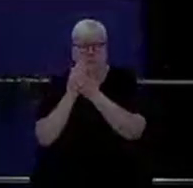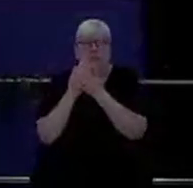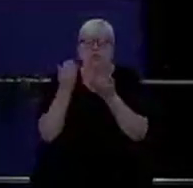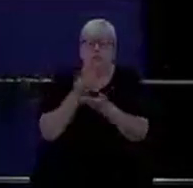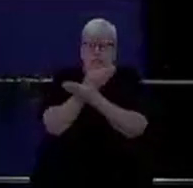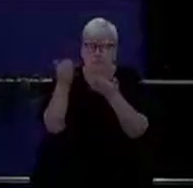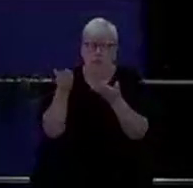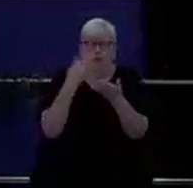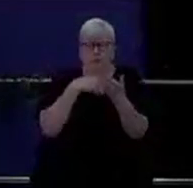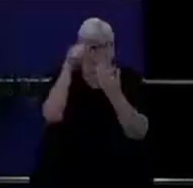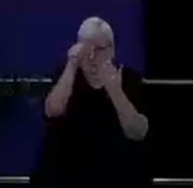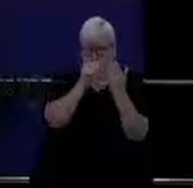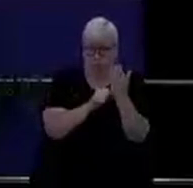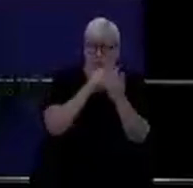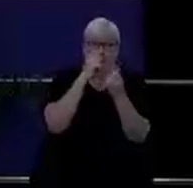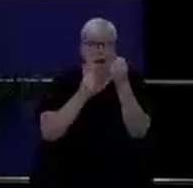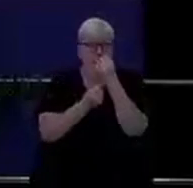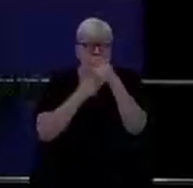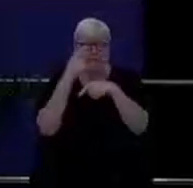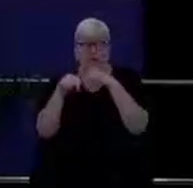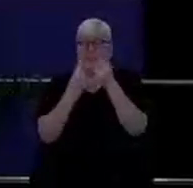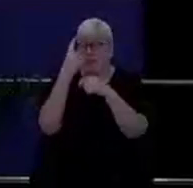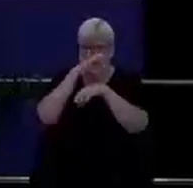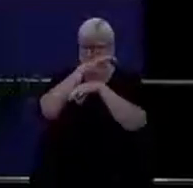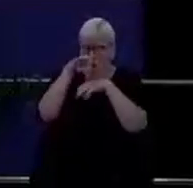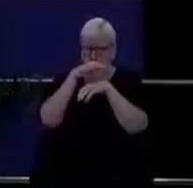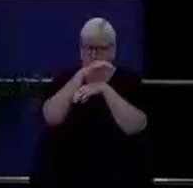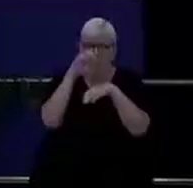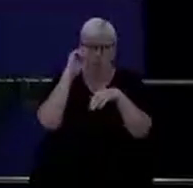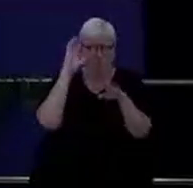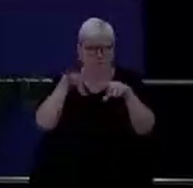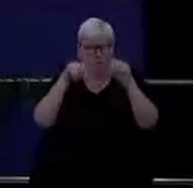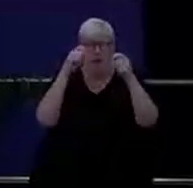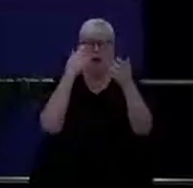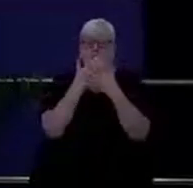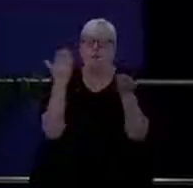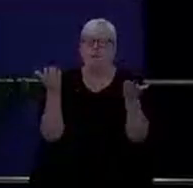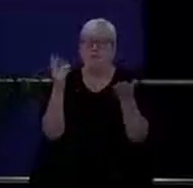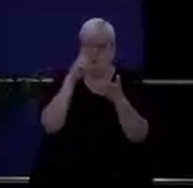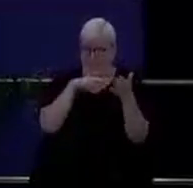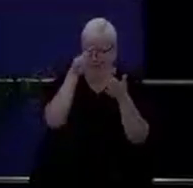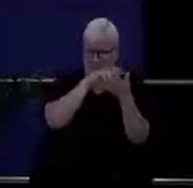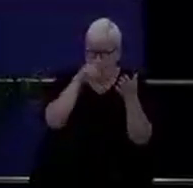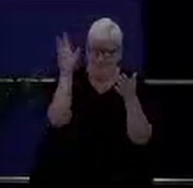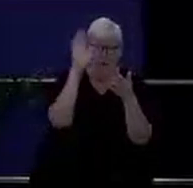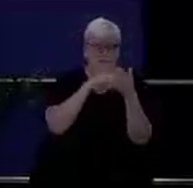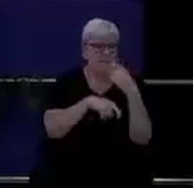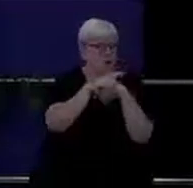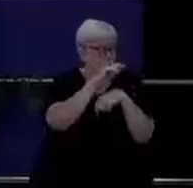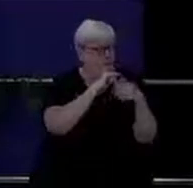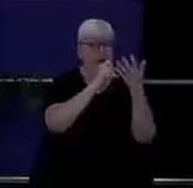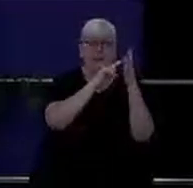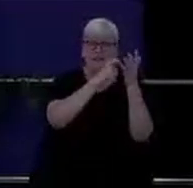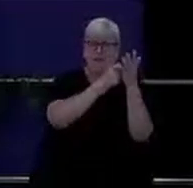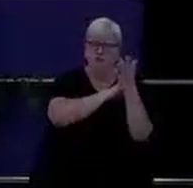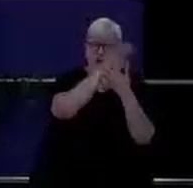quick rundown of what's going to happen over the next hour, we're going to start out with readings from Sarah and